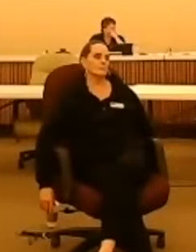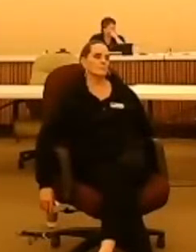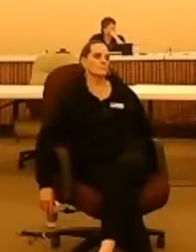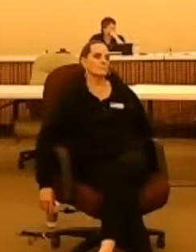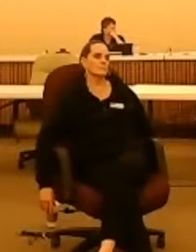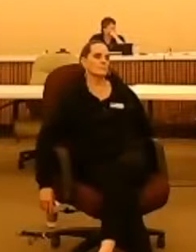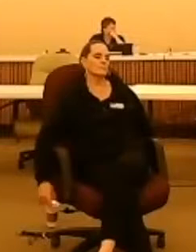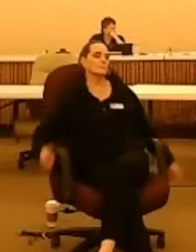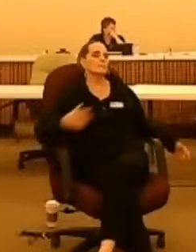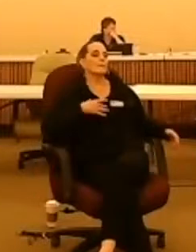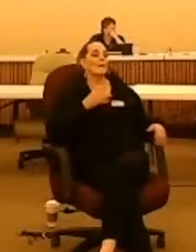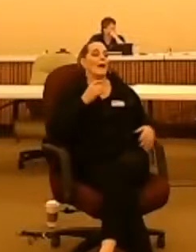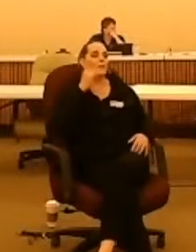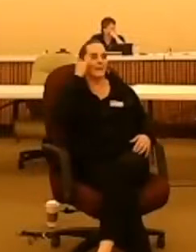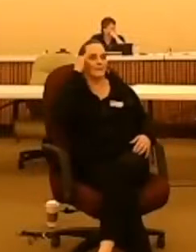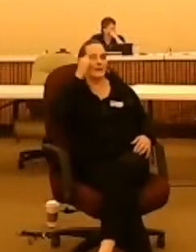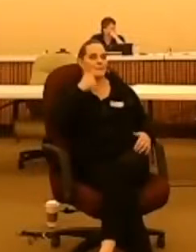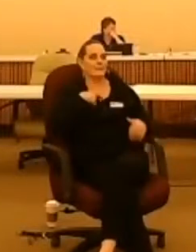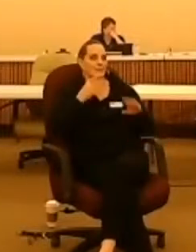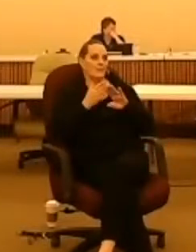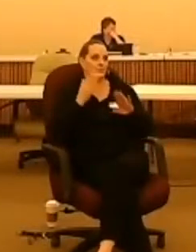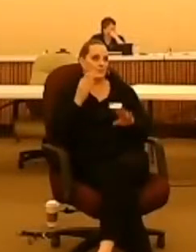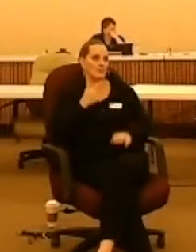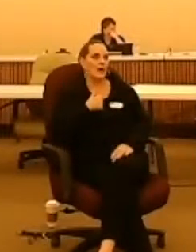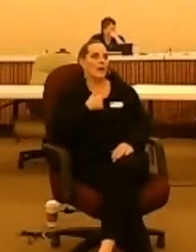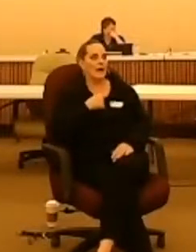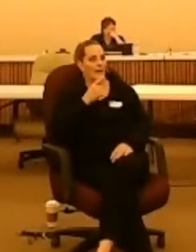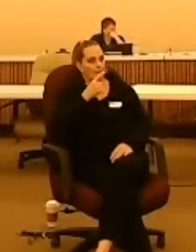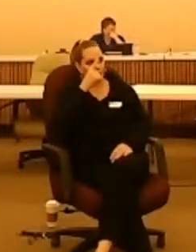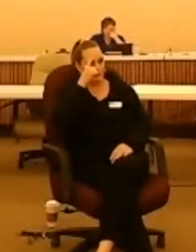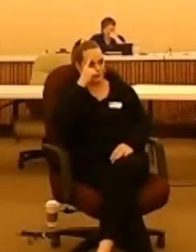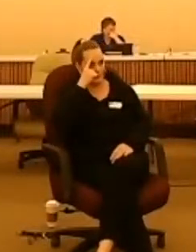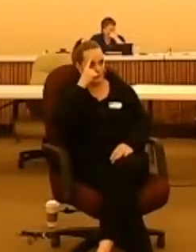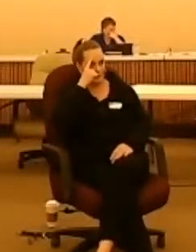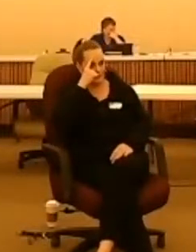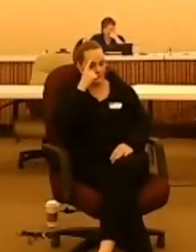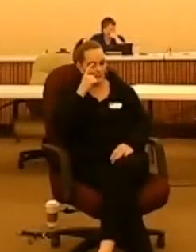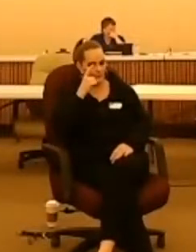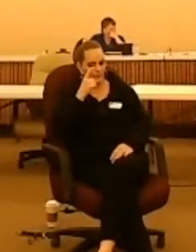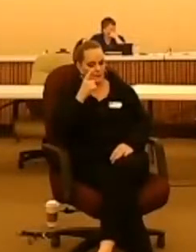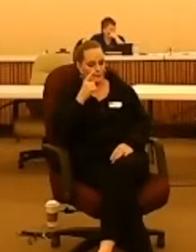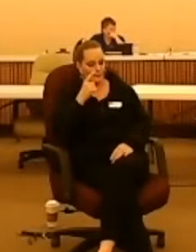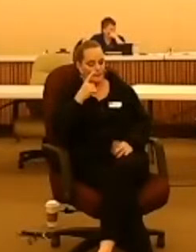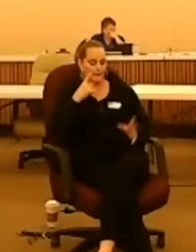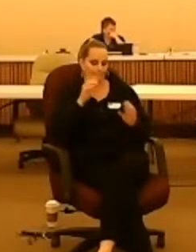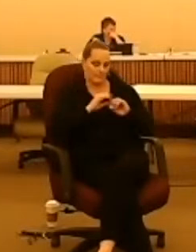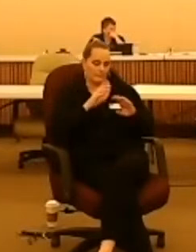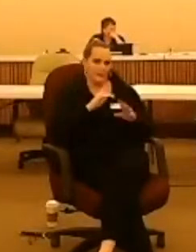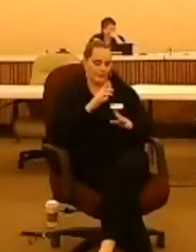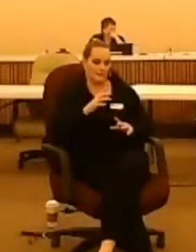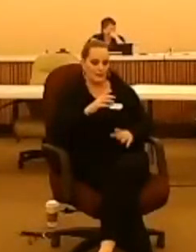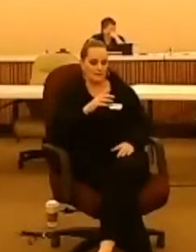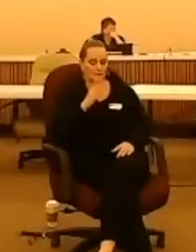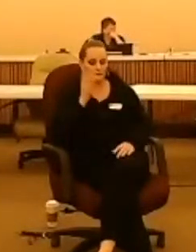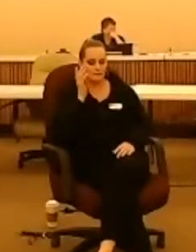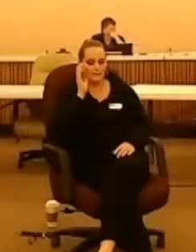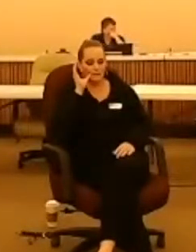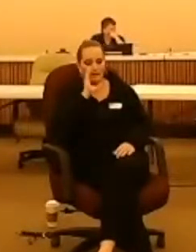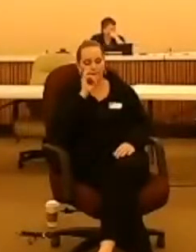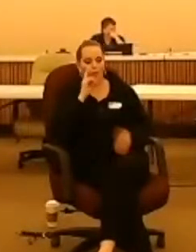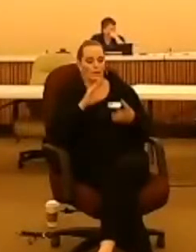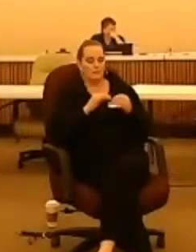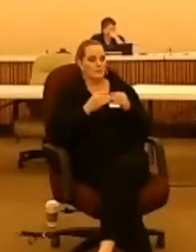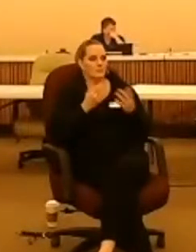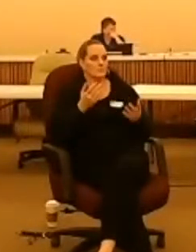I like the idea of having a shuttle, and I was under the impression, without checking, obviously checking the numbers of the trips,